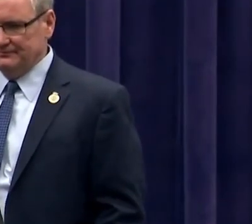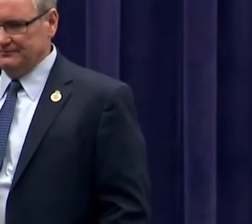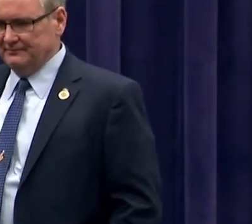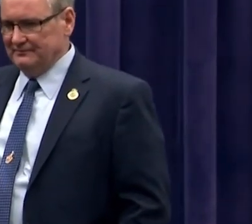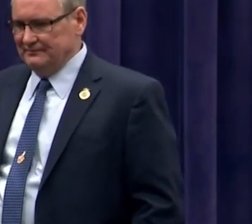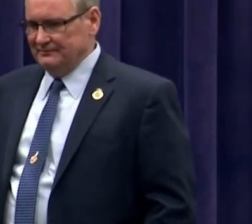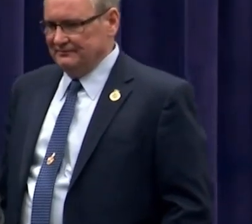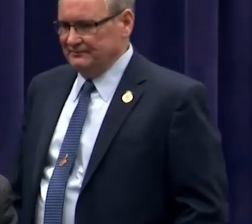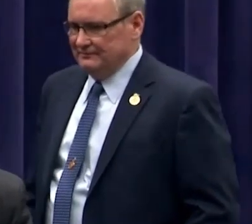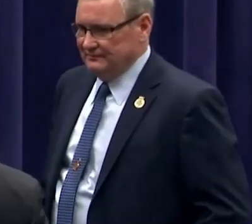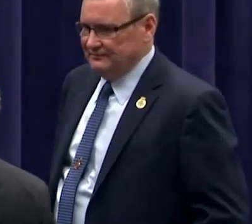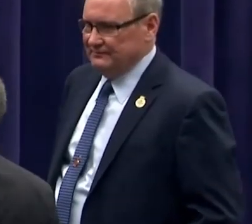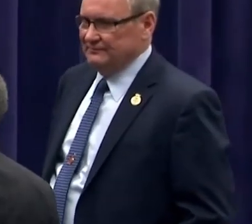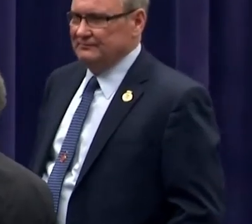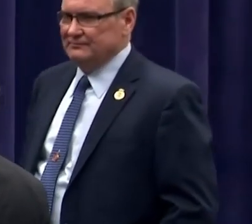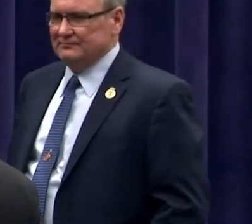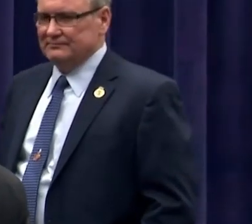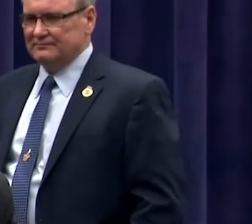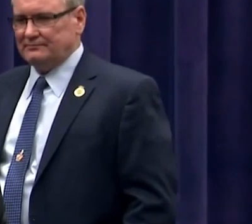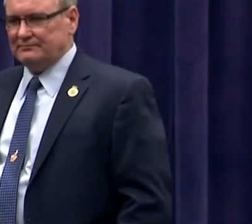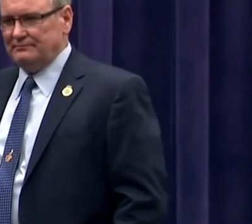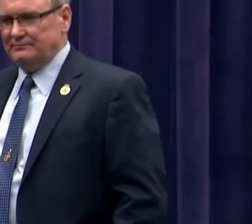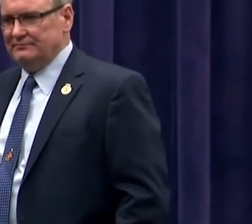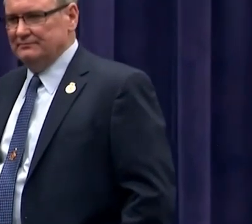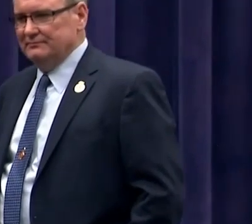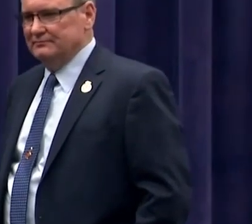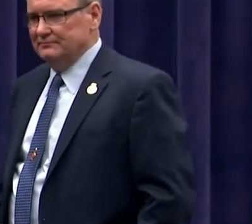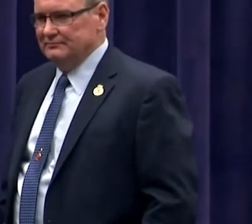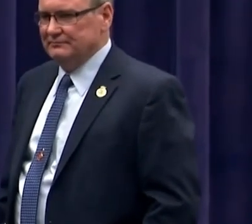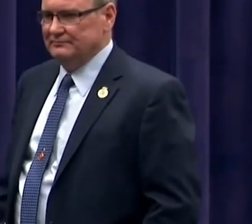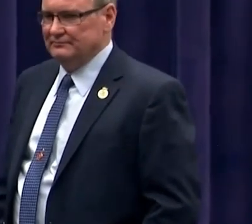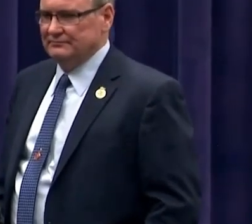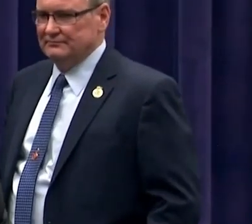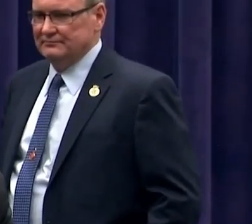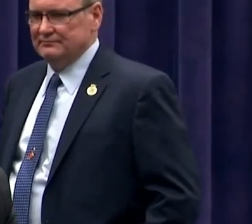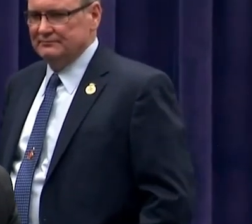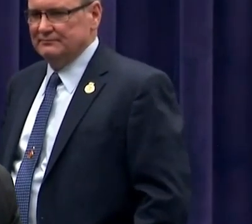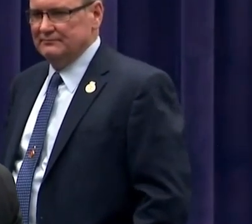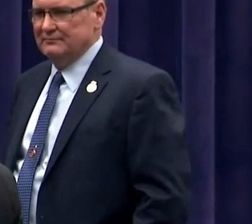Thank you very much. Are you okay?